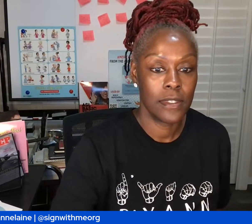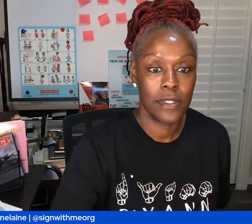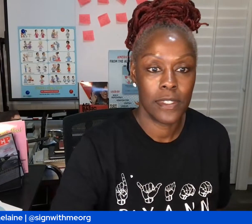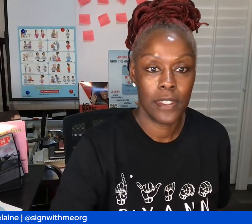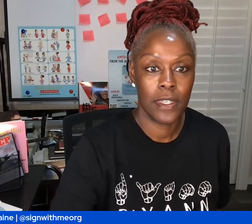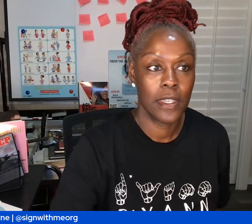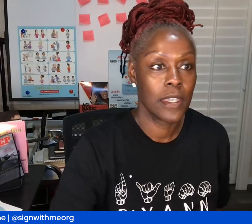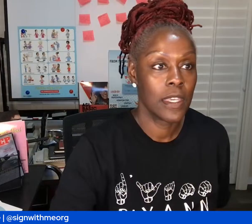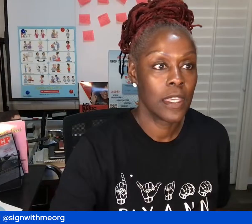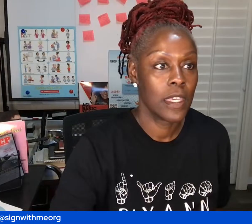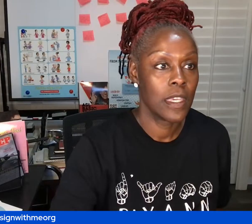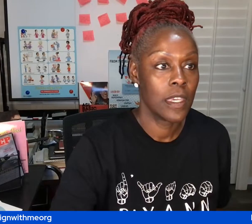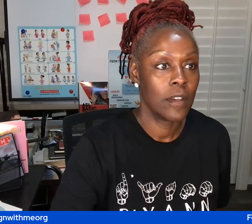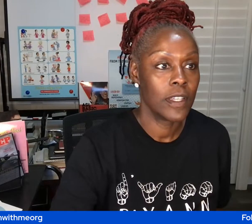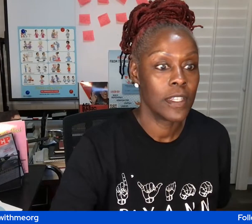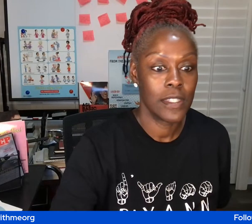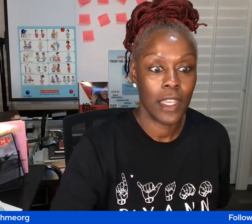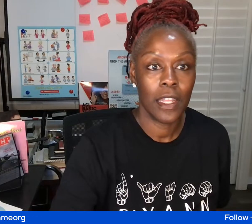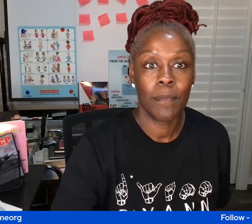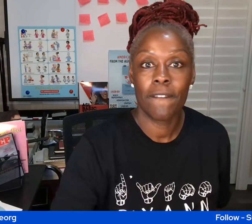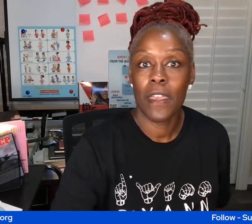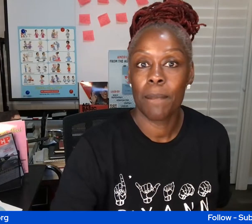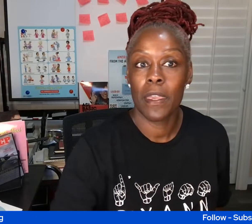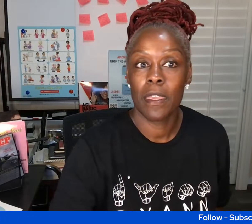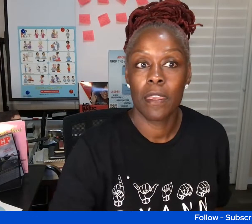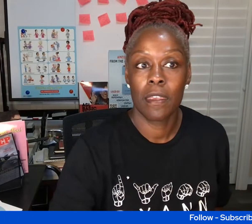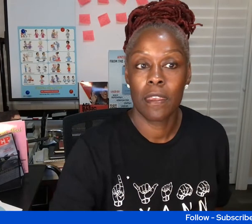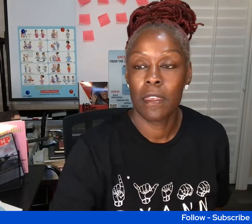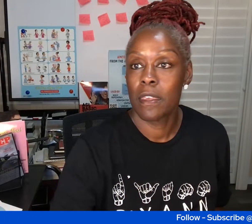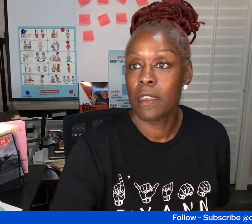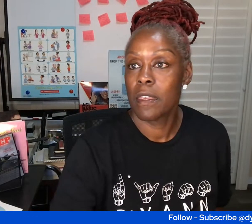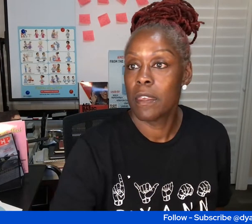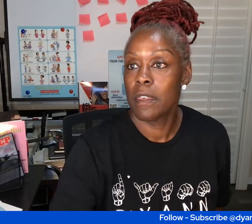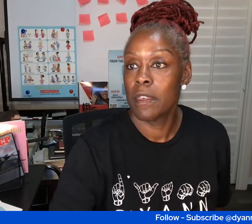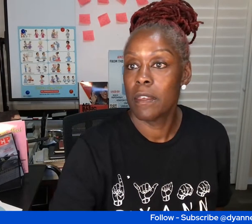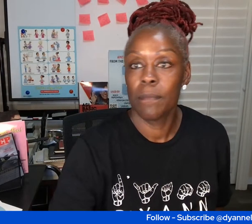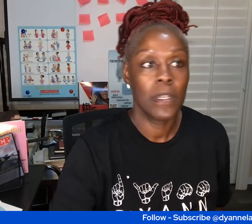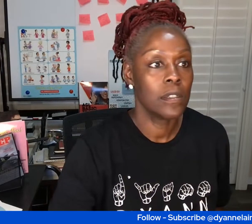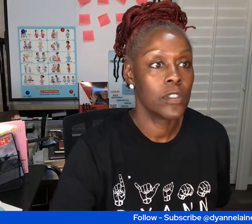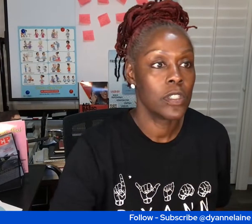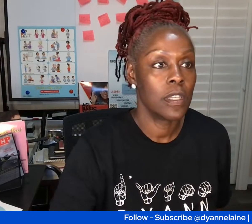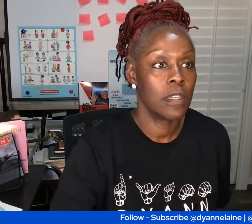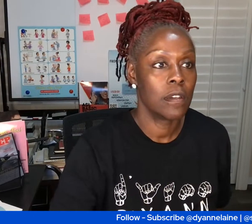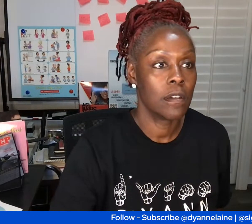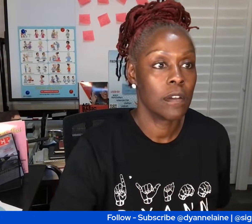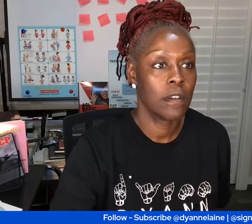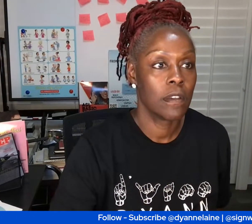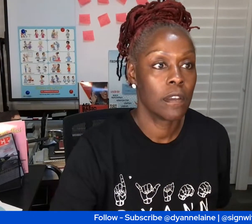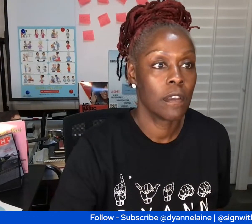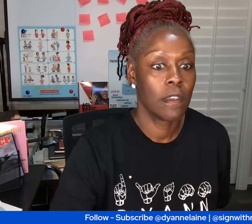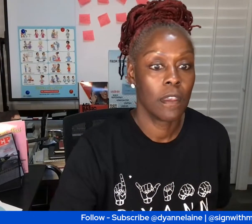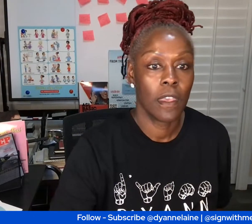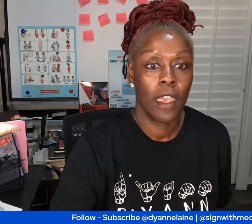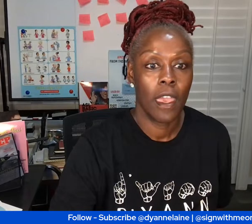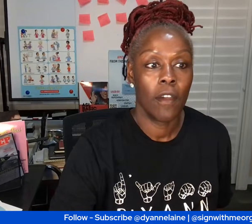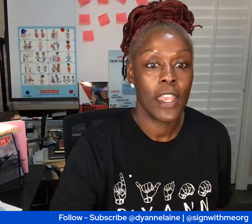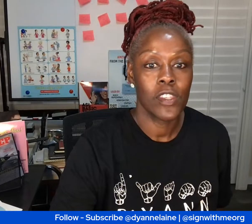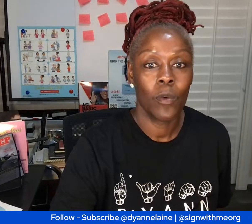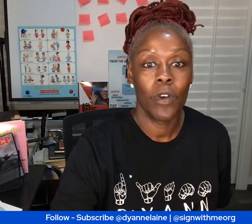and hold on a second. Let me find my little sheet here. Okay, so one